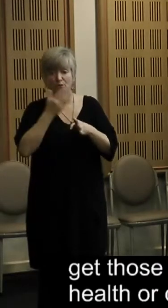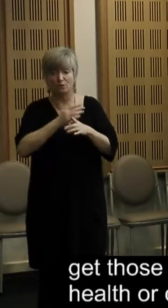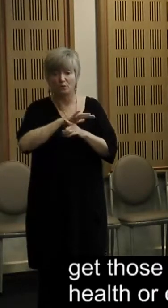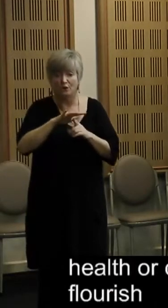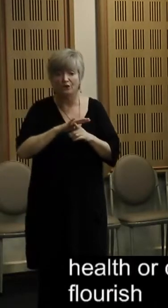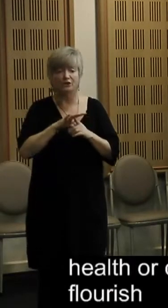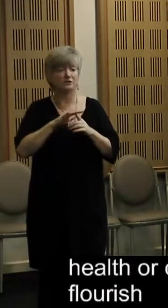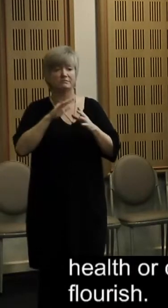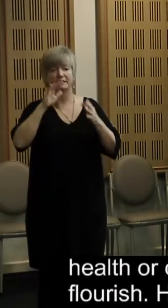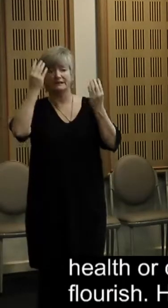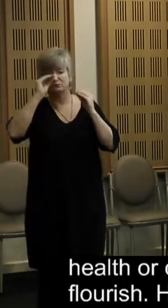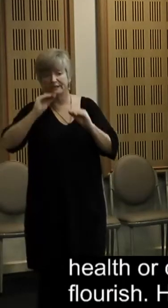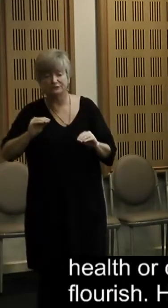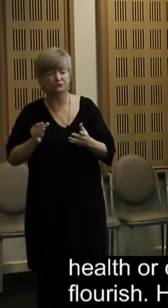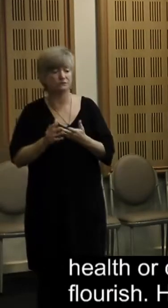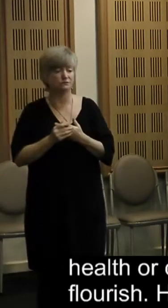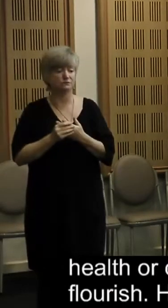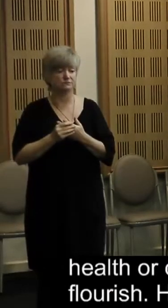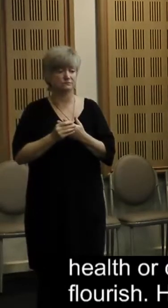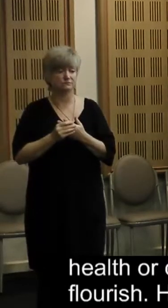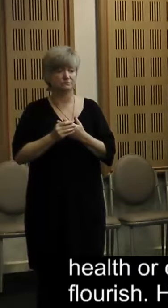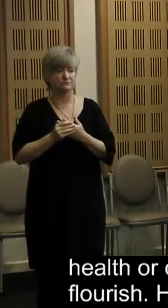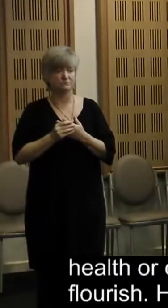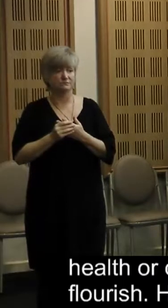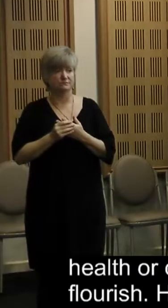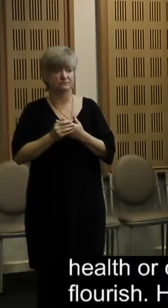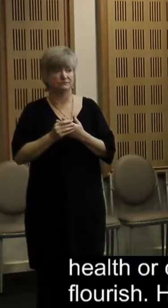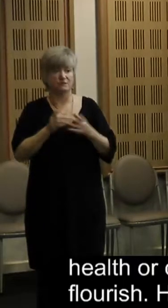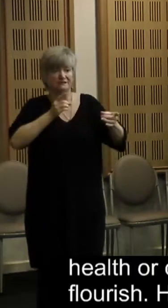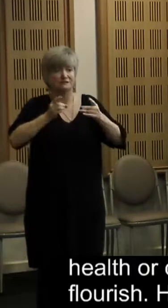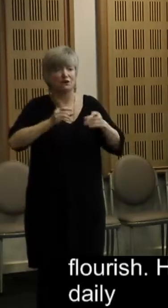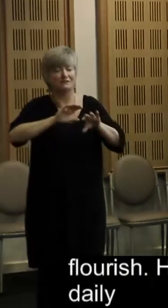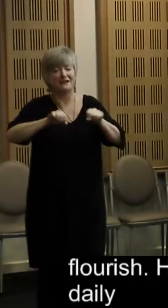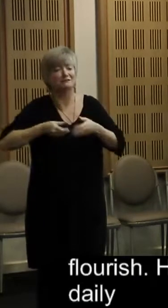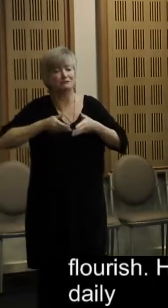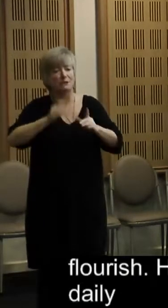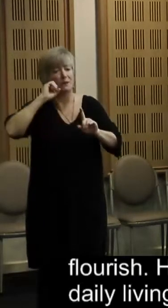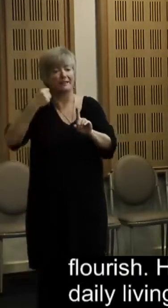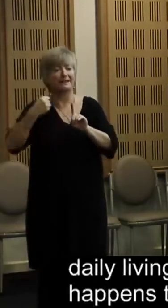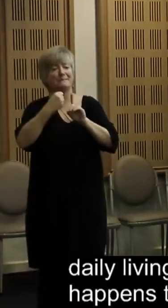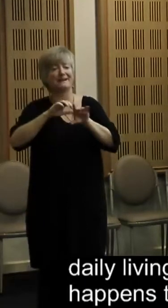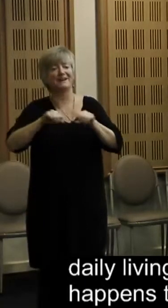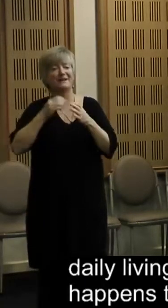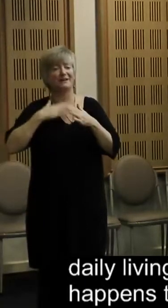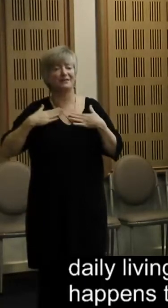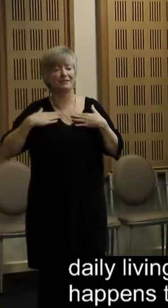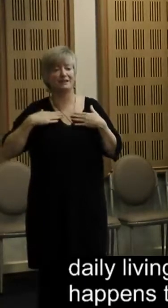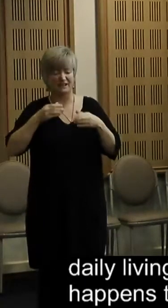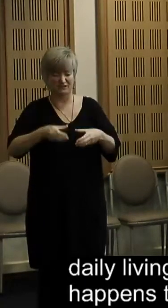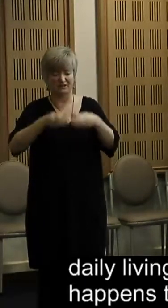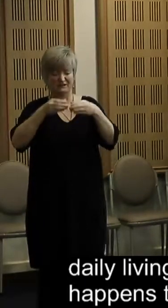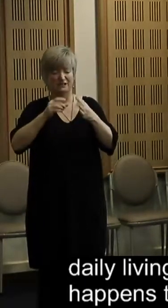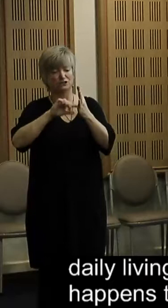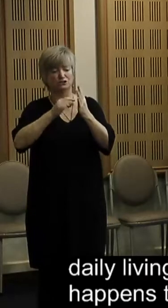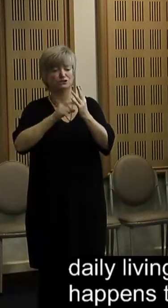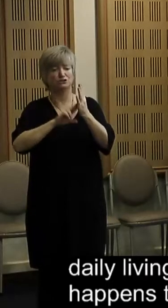environment, our education environment, even just the design of the streets that we're in, that will impact our health. And that's halfway, that's about the trunk, because that's going to have a